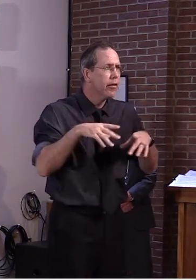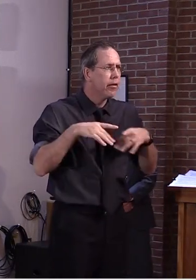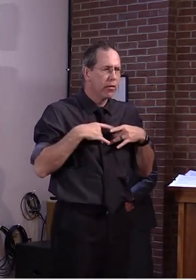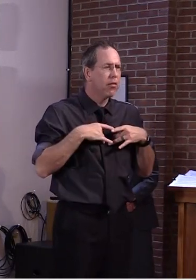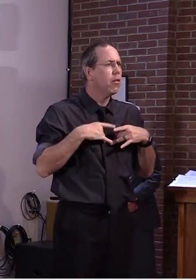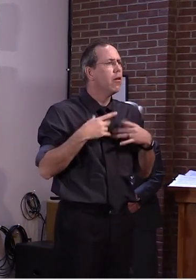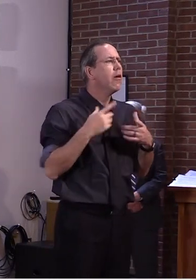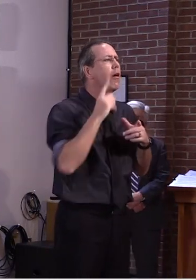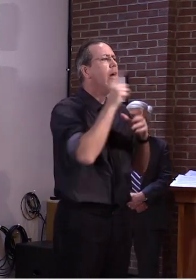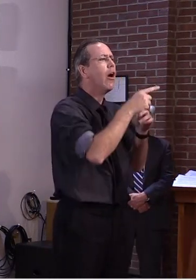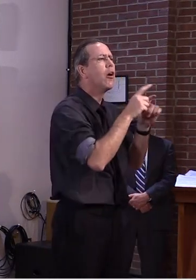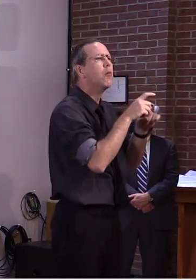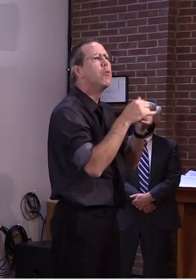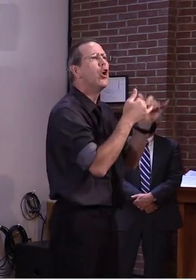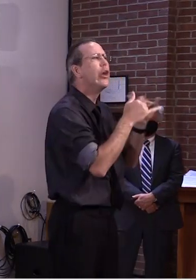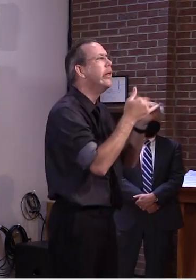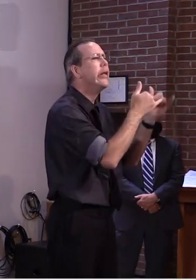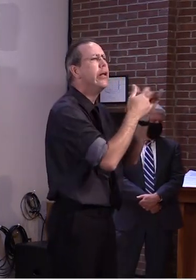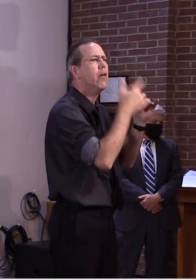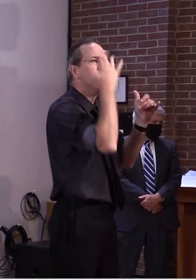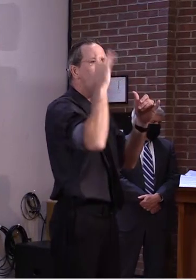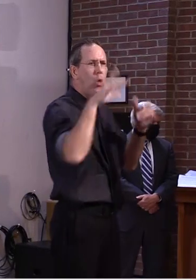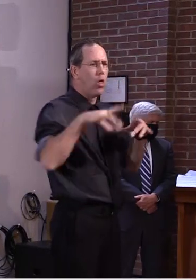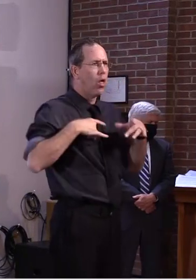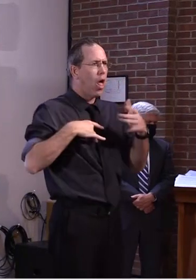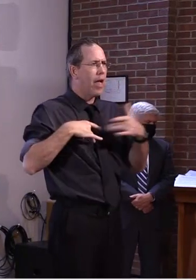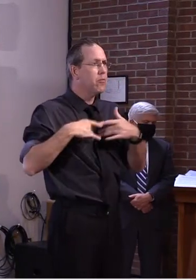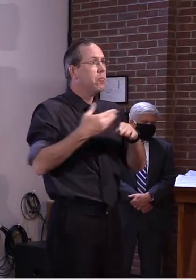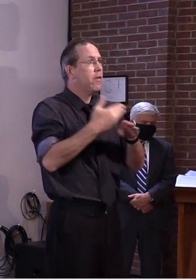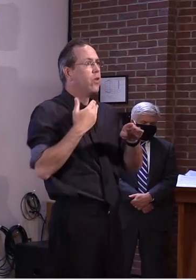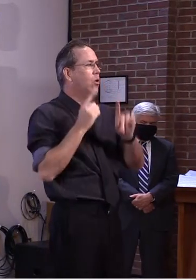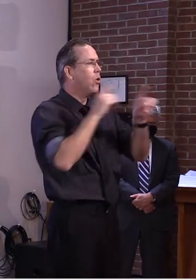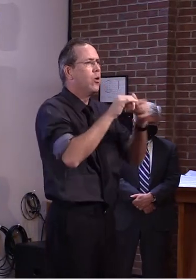others. Let's look at our health update now.